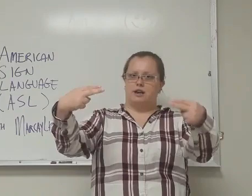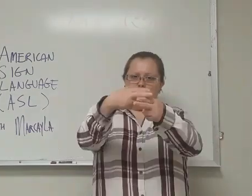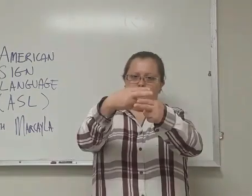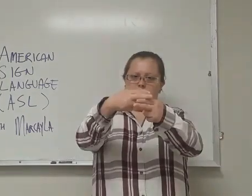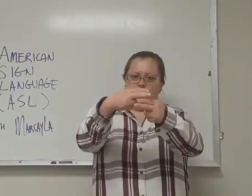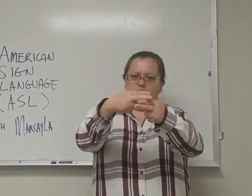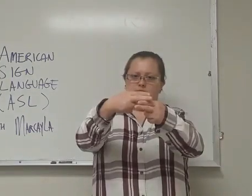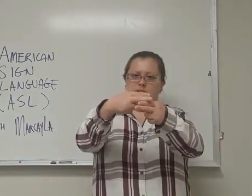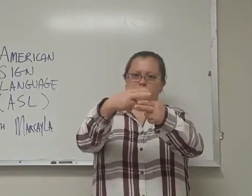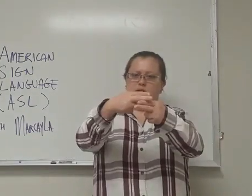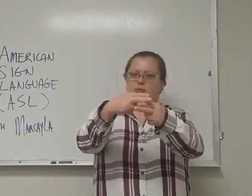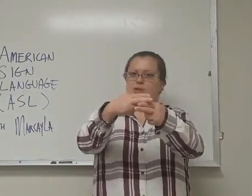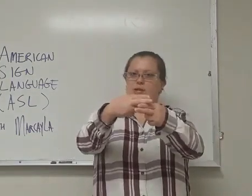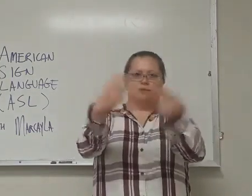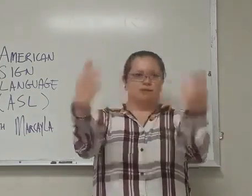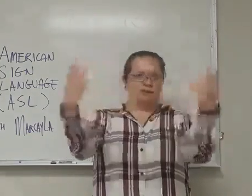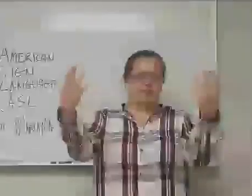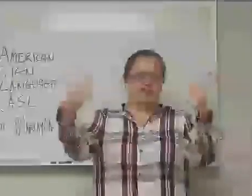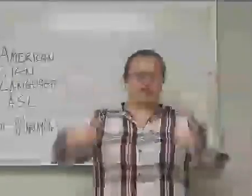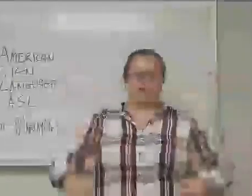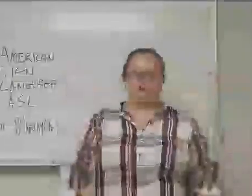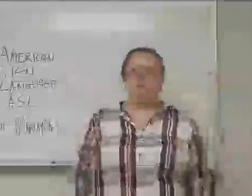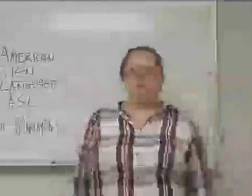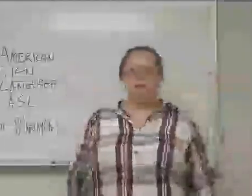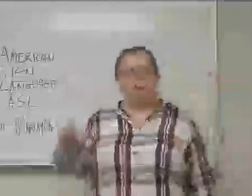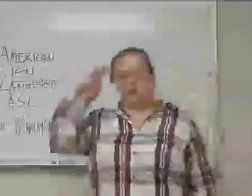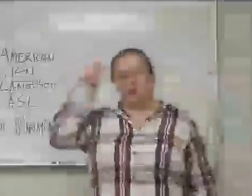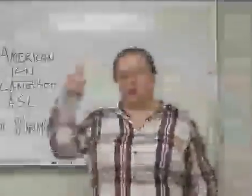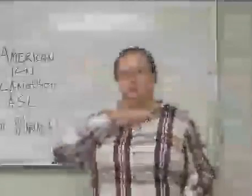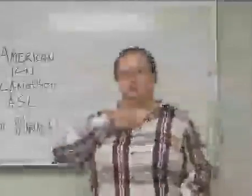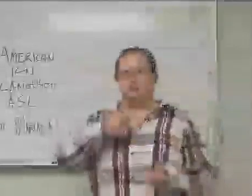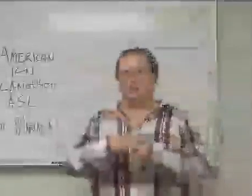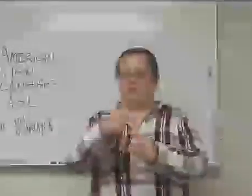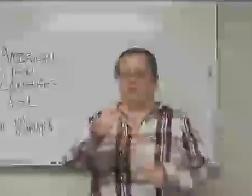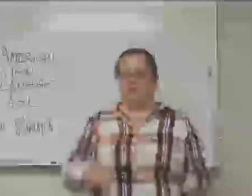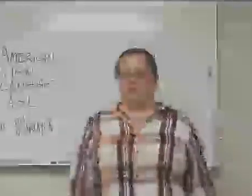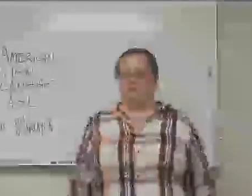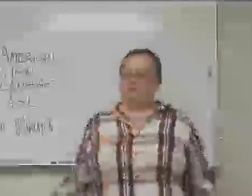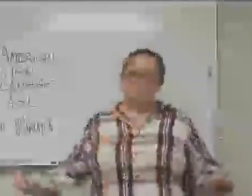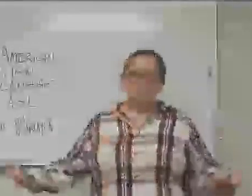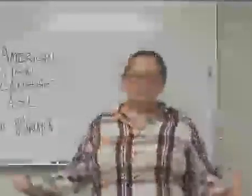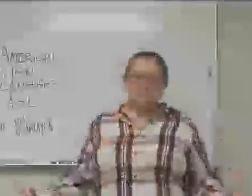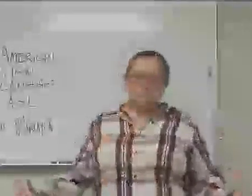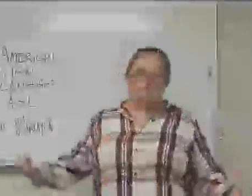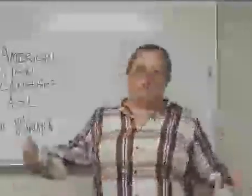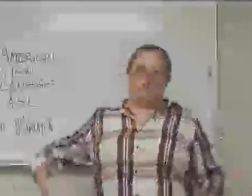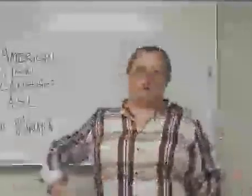and then tap a couple times, and that's literally hello, my name is. Okay.